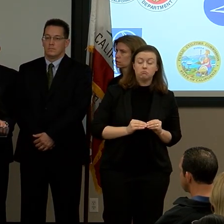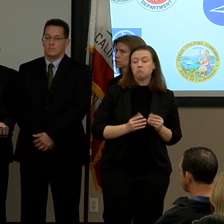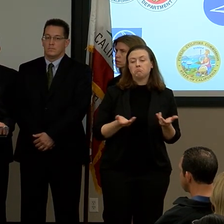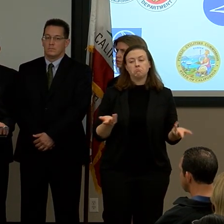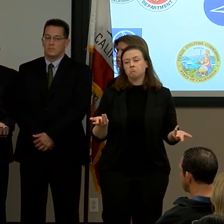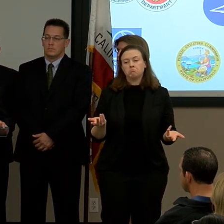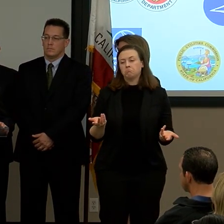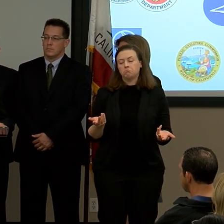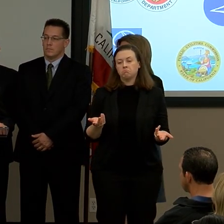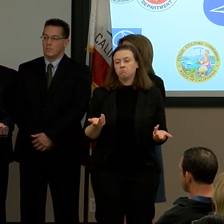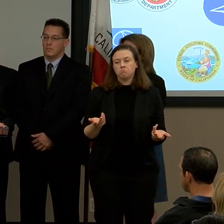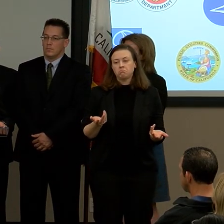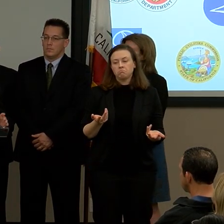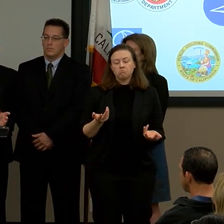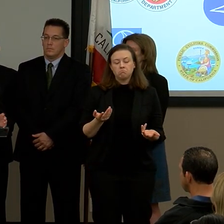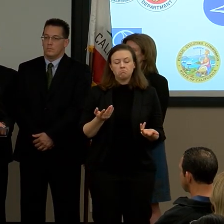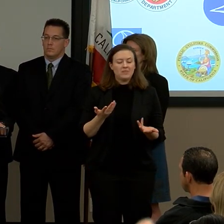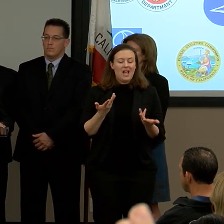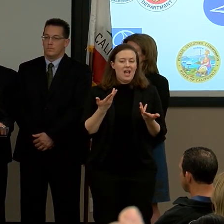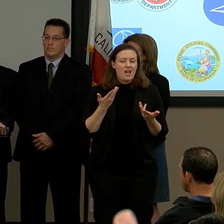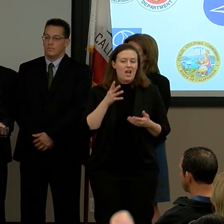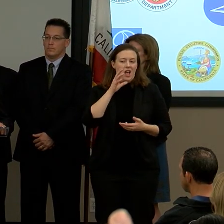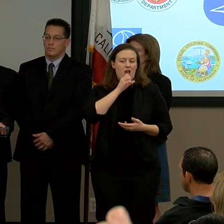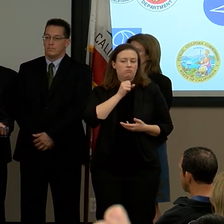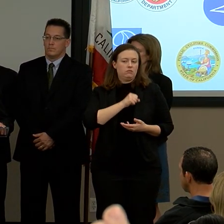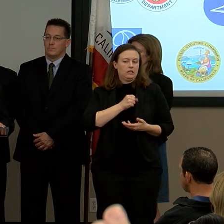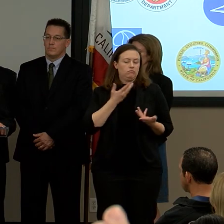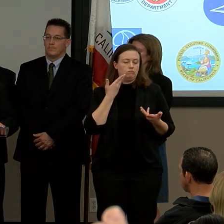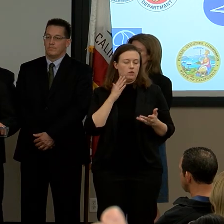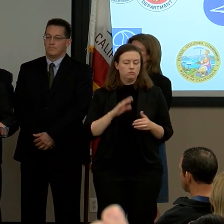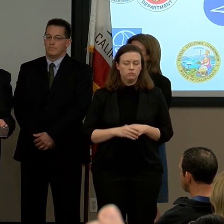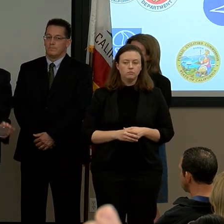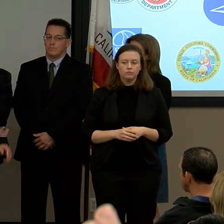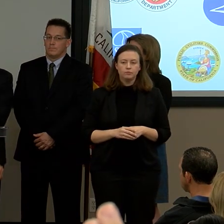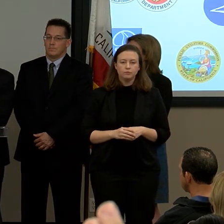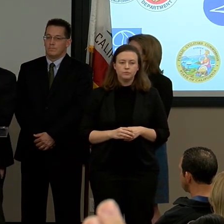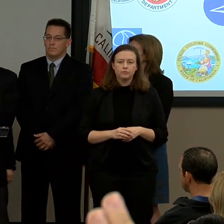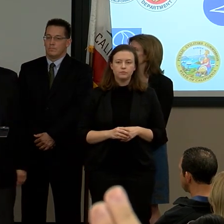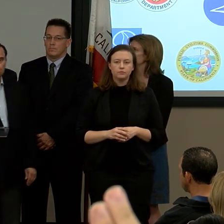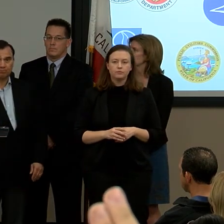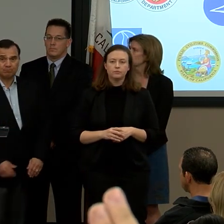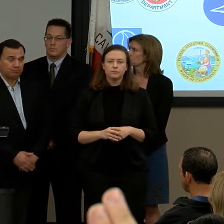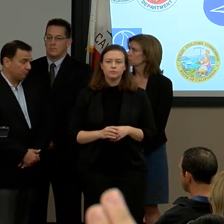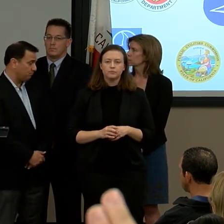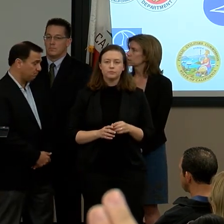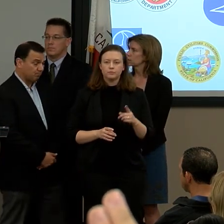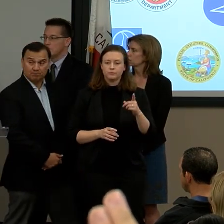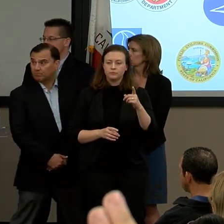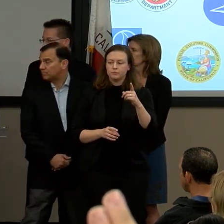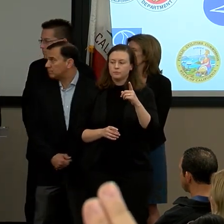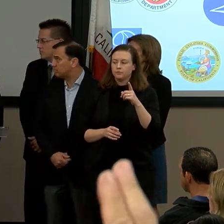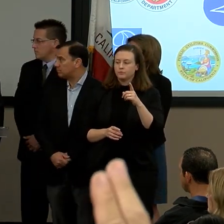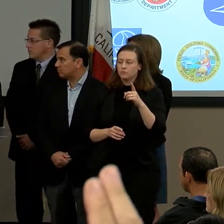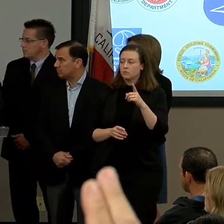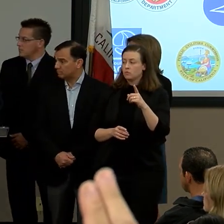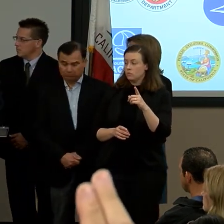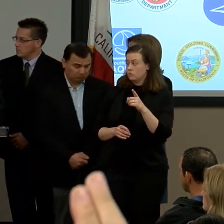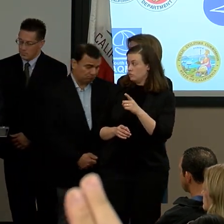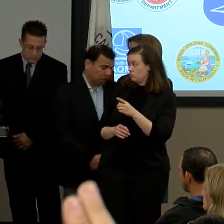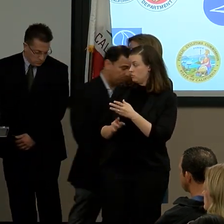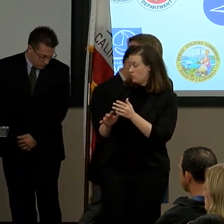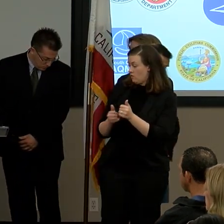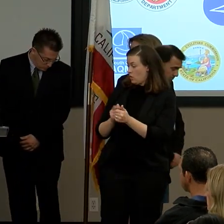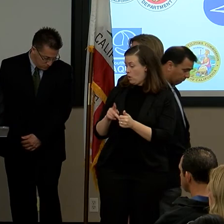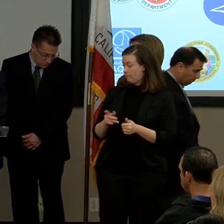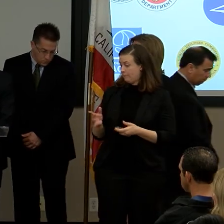place, I'd only be speculating, so we'll hold off on that at this point. Question for Mr. Picker, if we could. Hold on a second. Did you want to have a follow-up